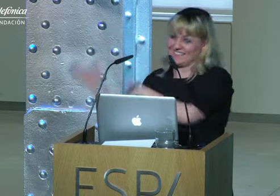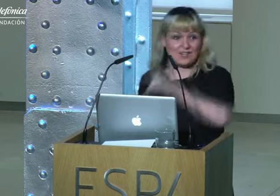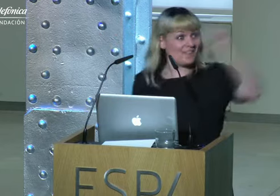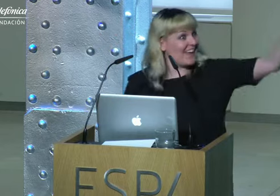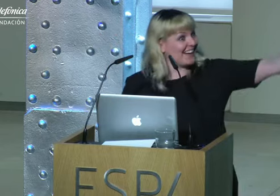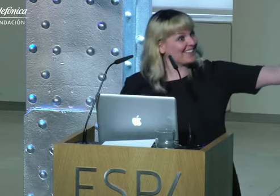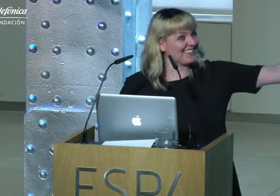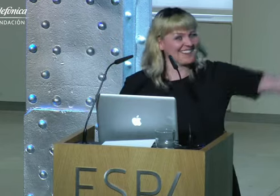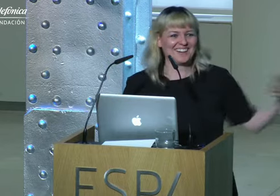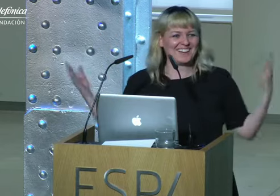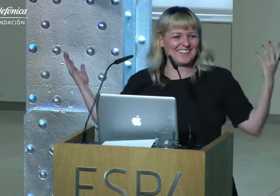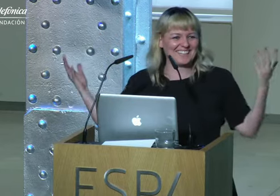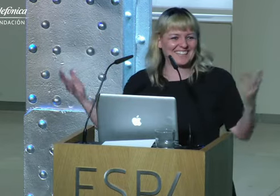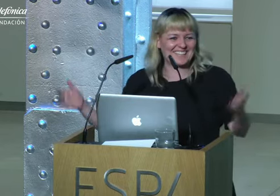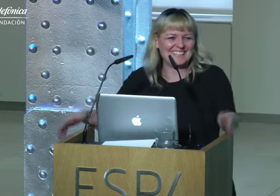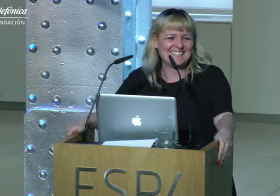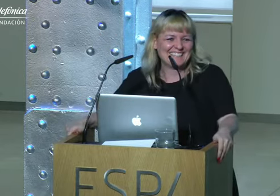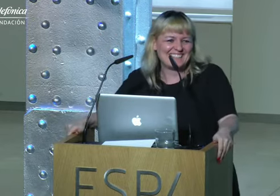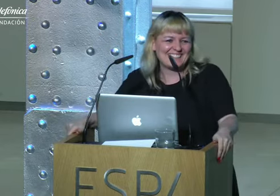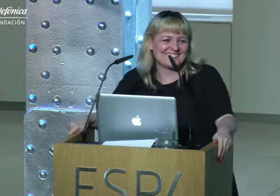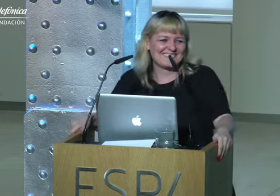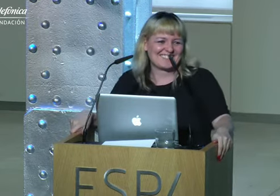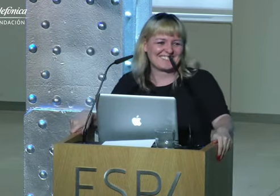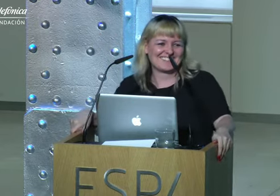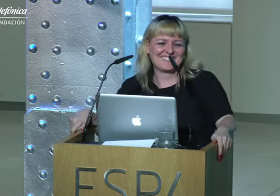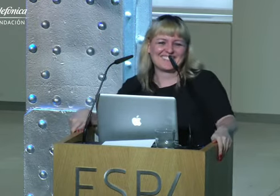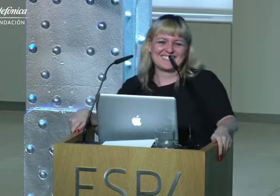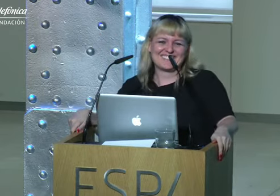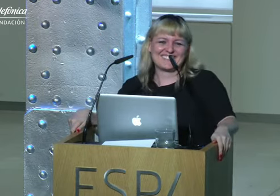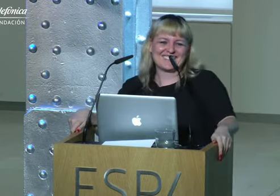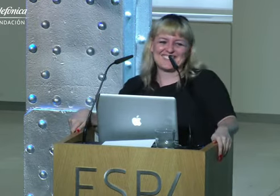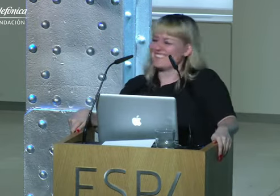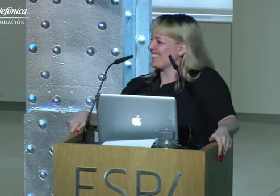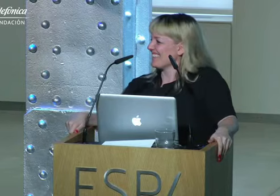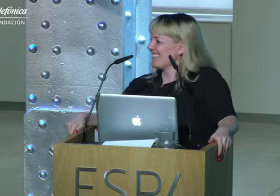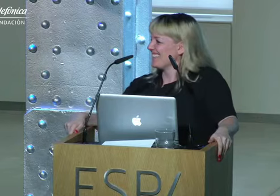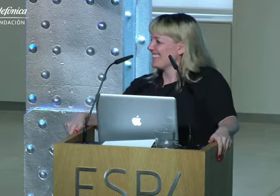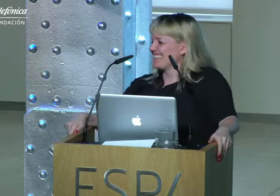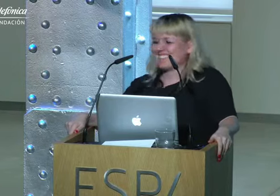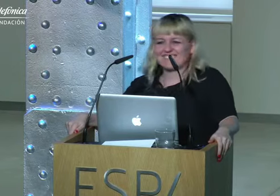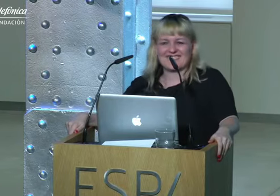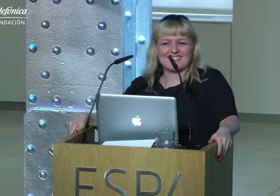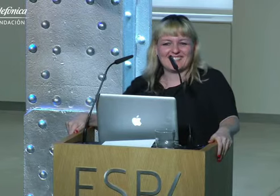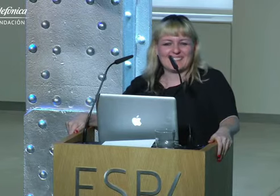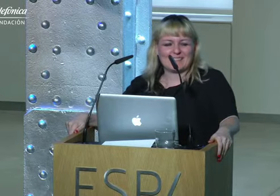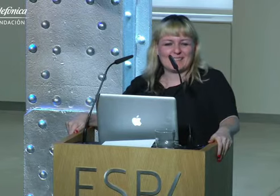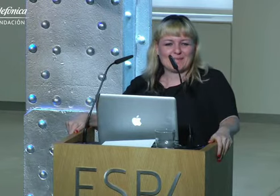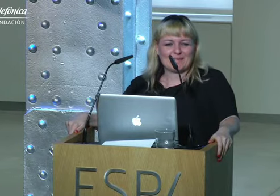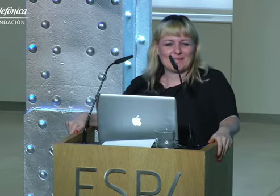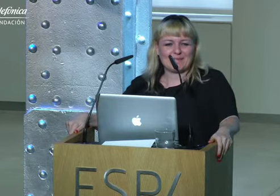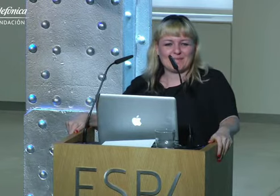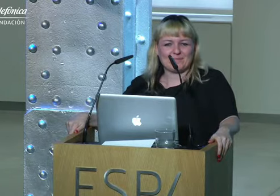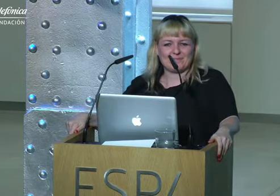but it's over there. Yeah. I think that's.